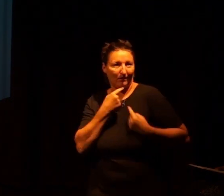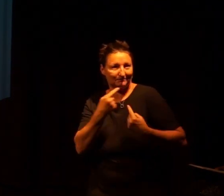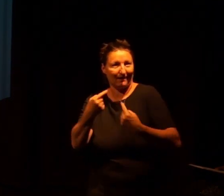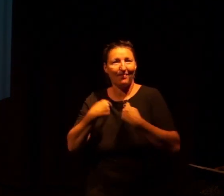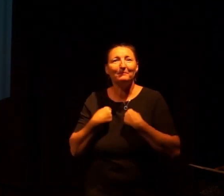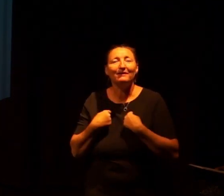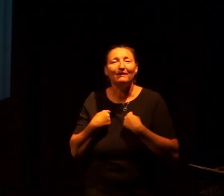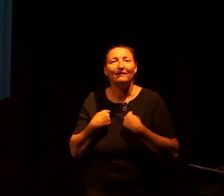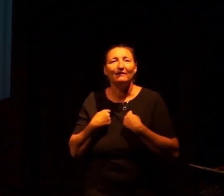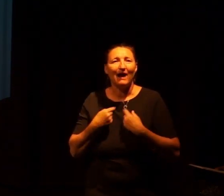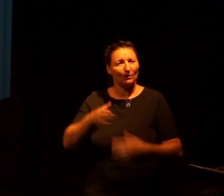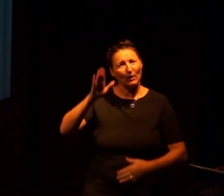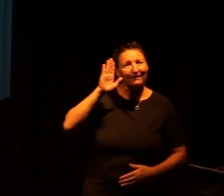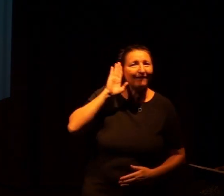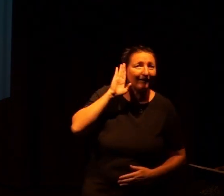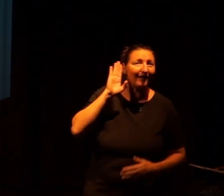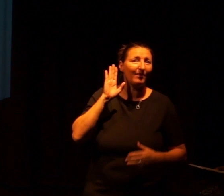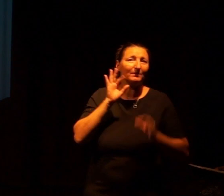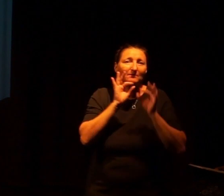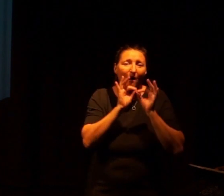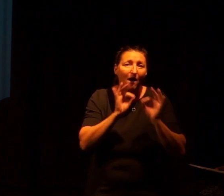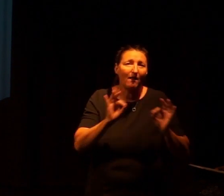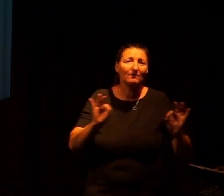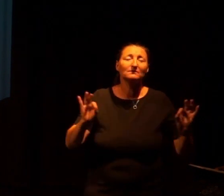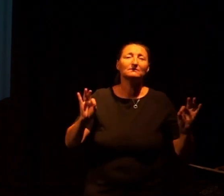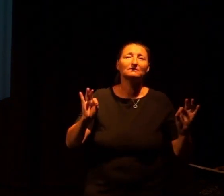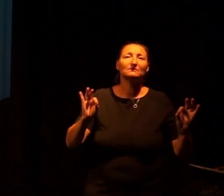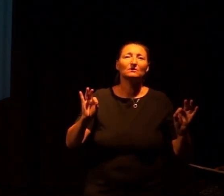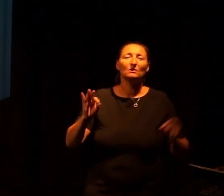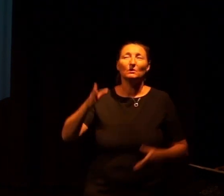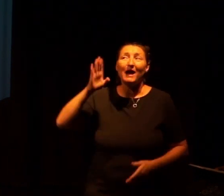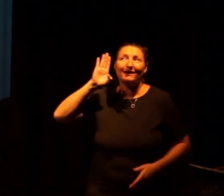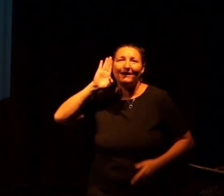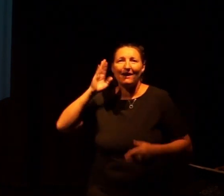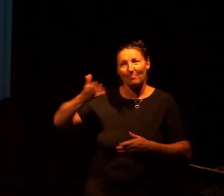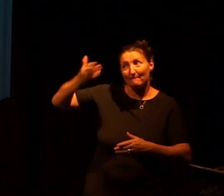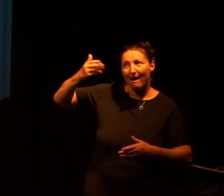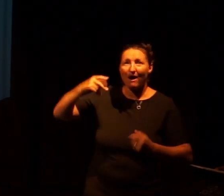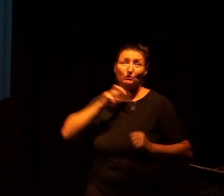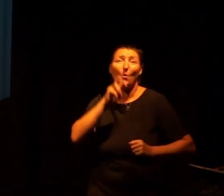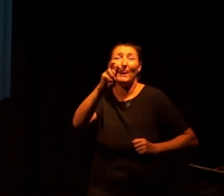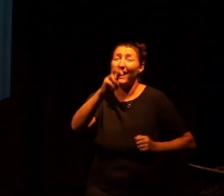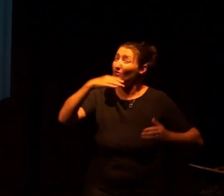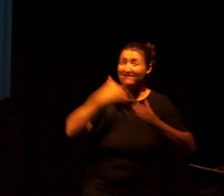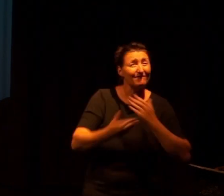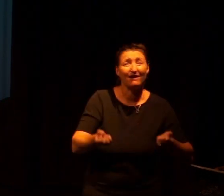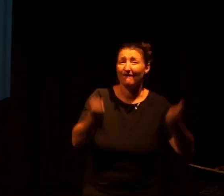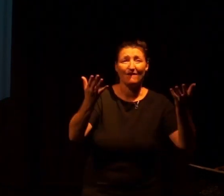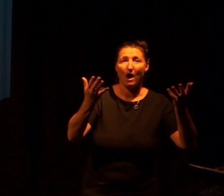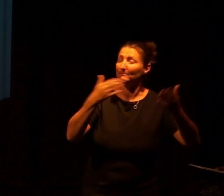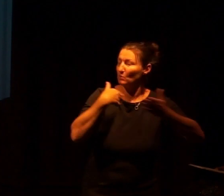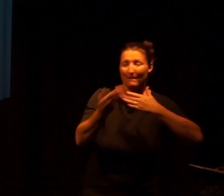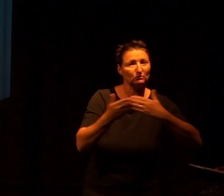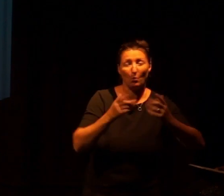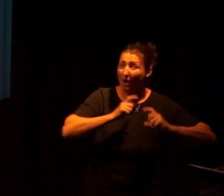you, and you can hear the silence. You can hear the past calling out, never give up, no